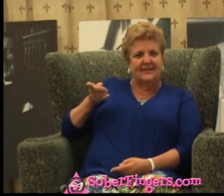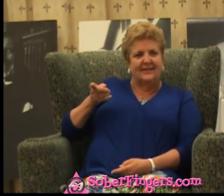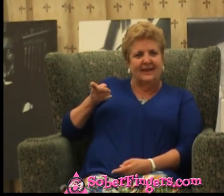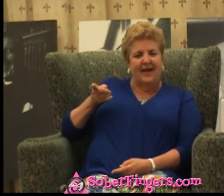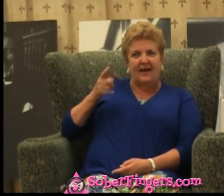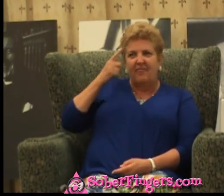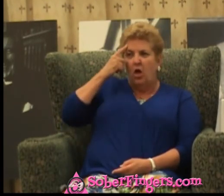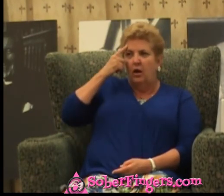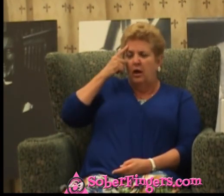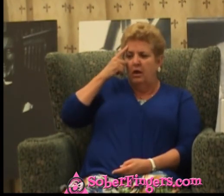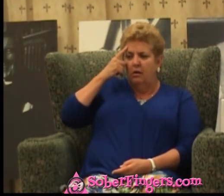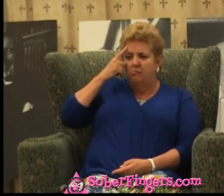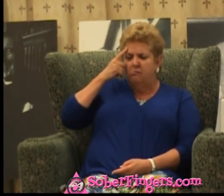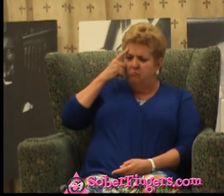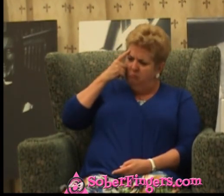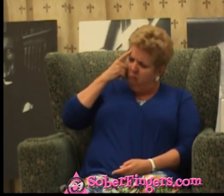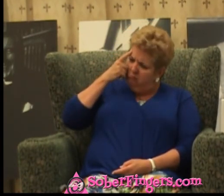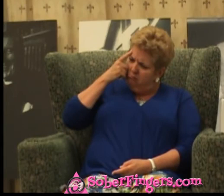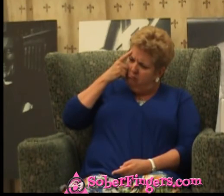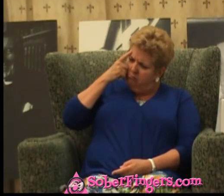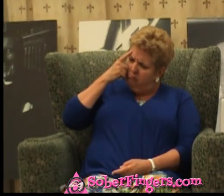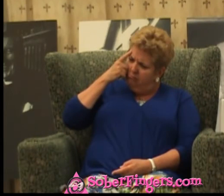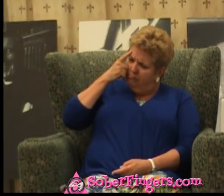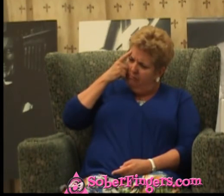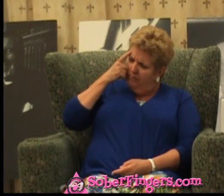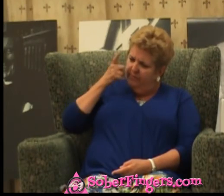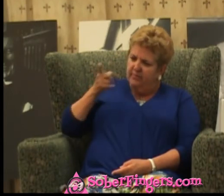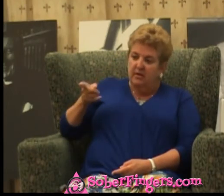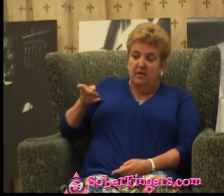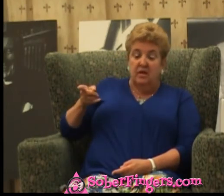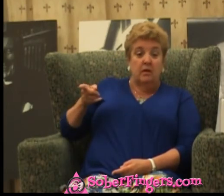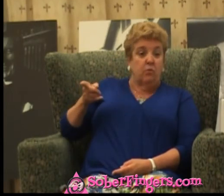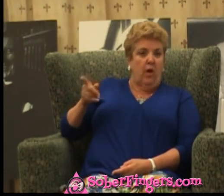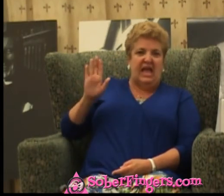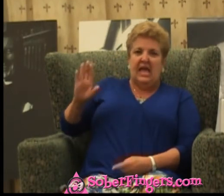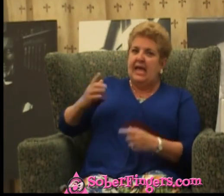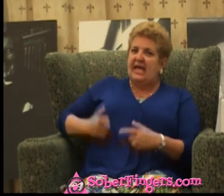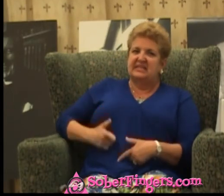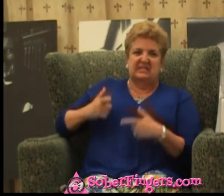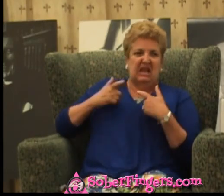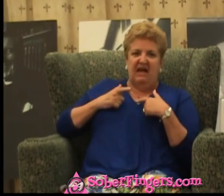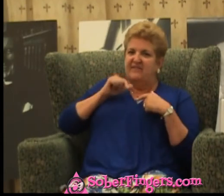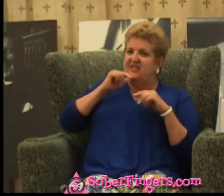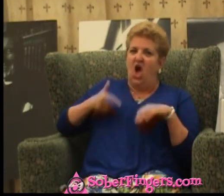thought, there's a guy whose life is unmanageable over there, that